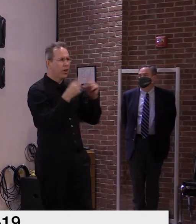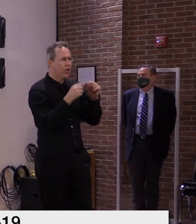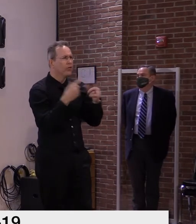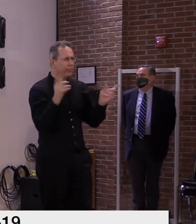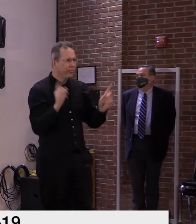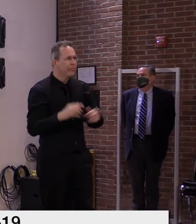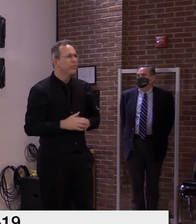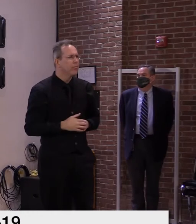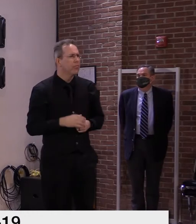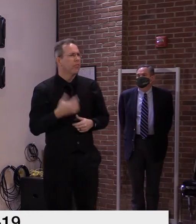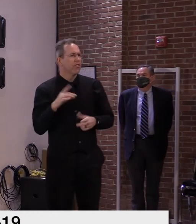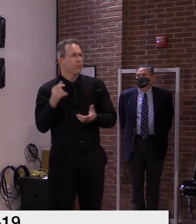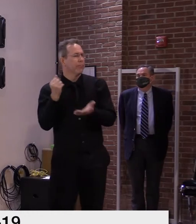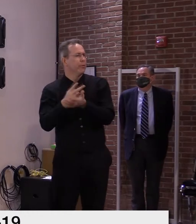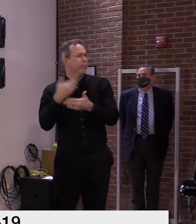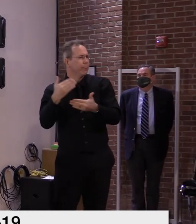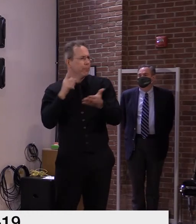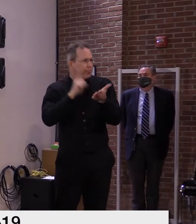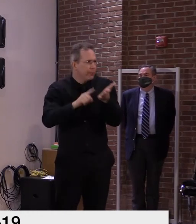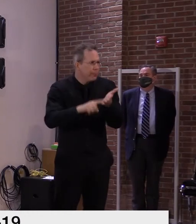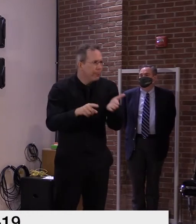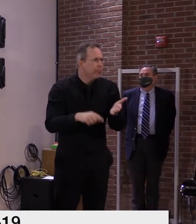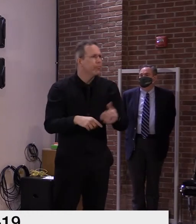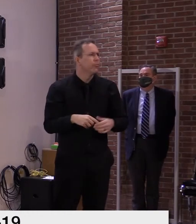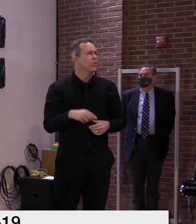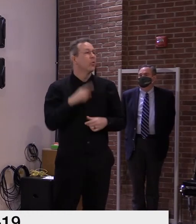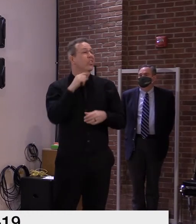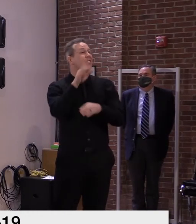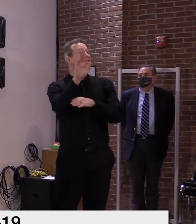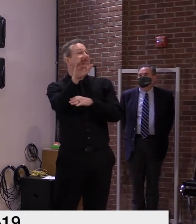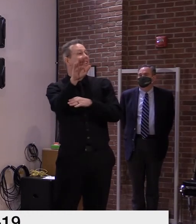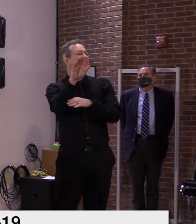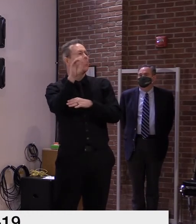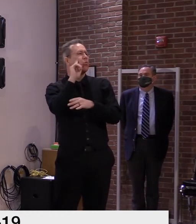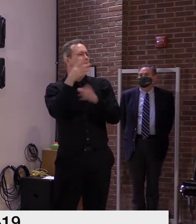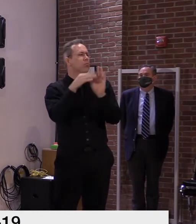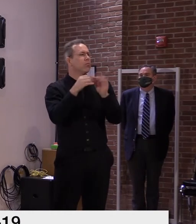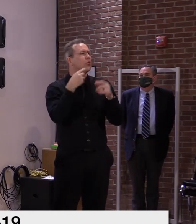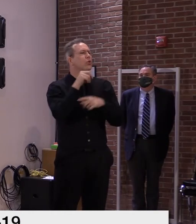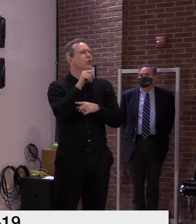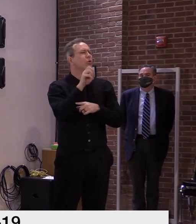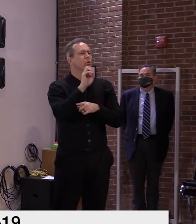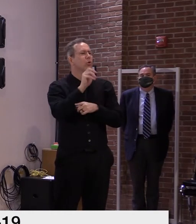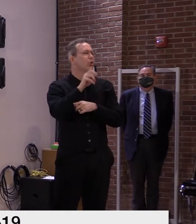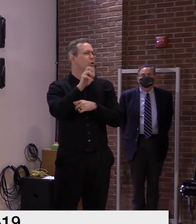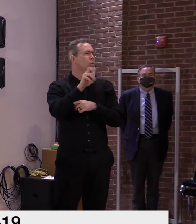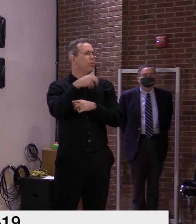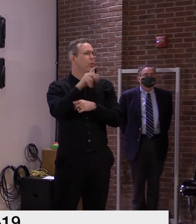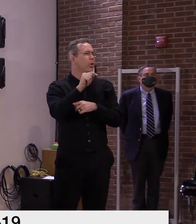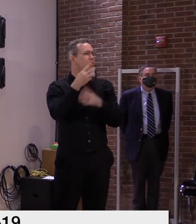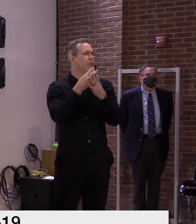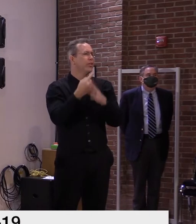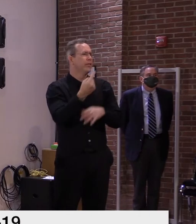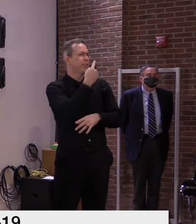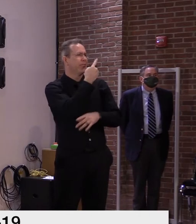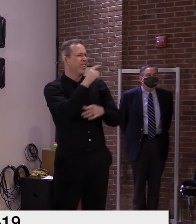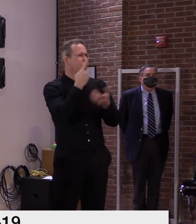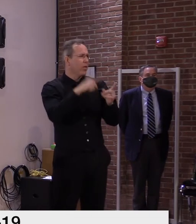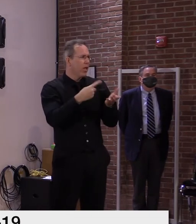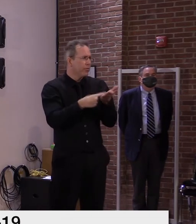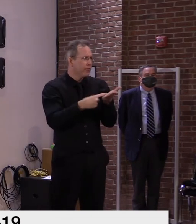this afternoon. It talks about the Newport facility is in full lockdown because there are 22 positive